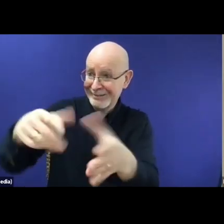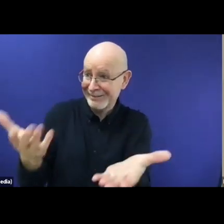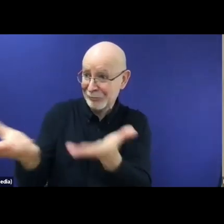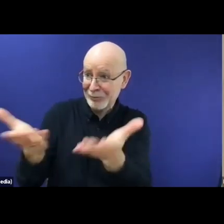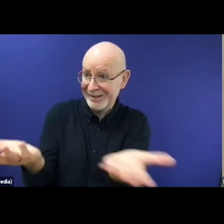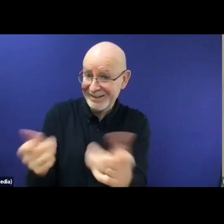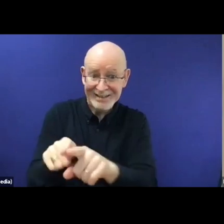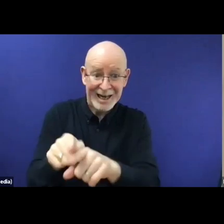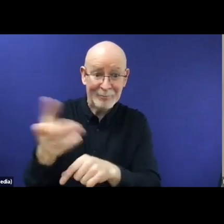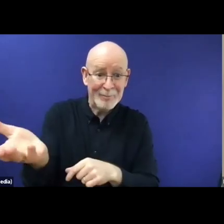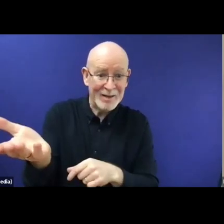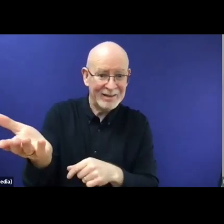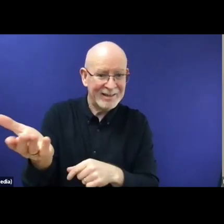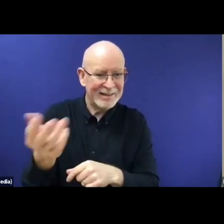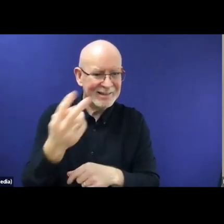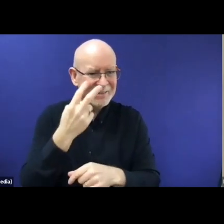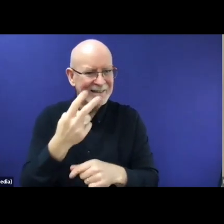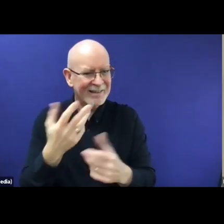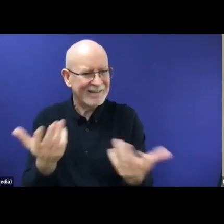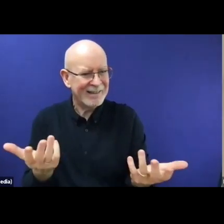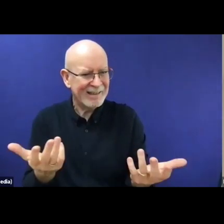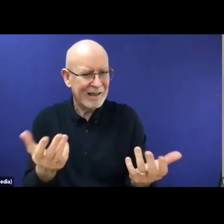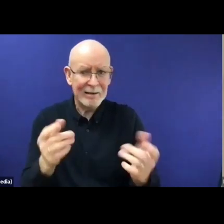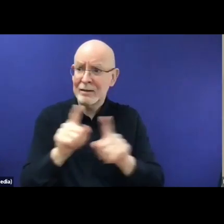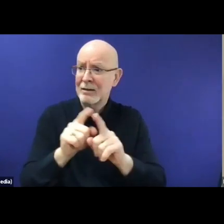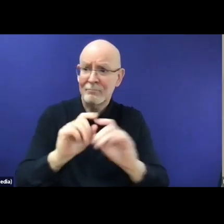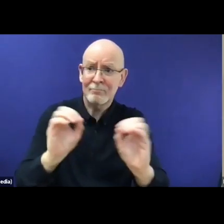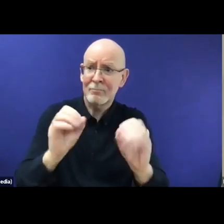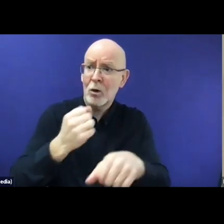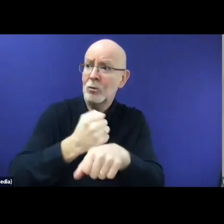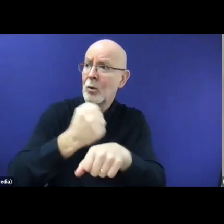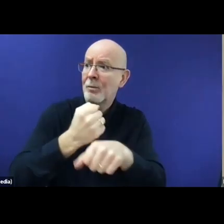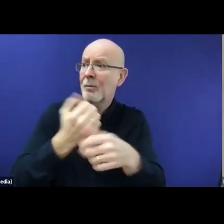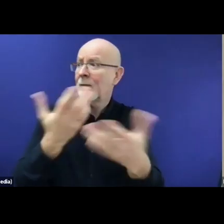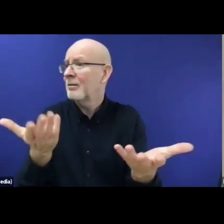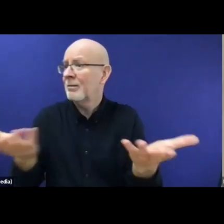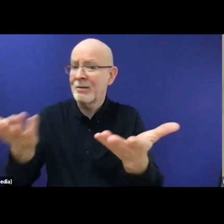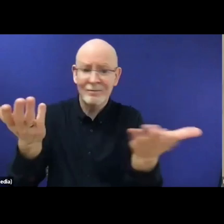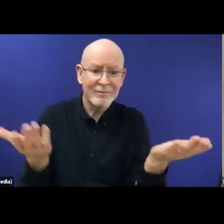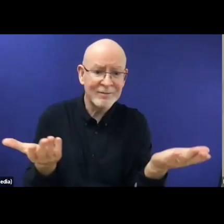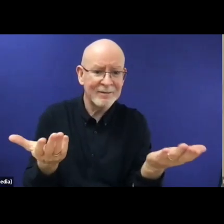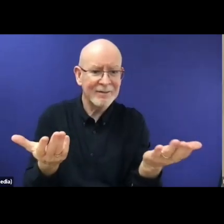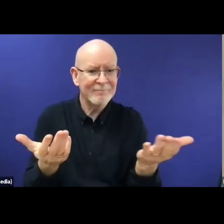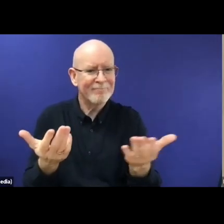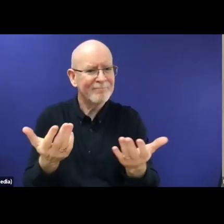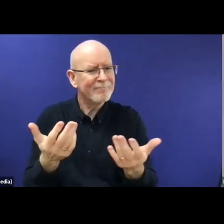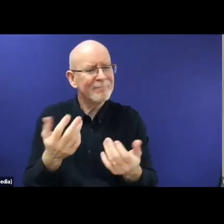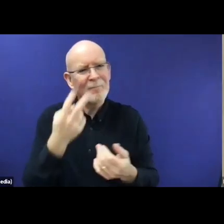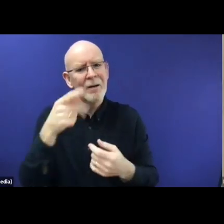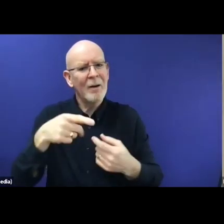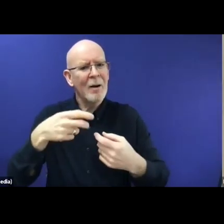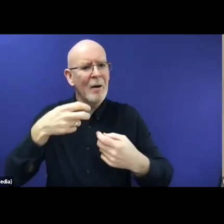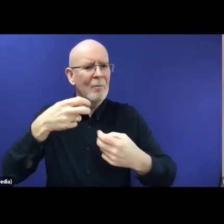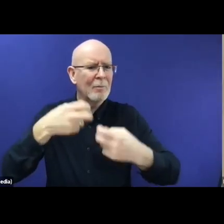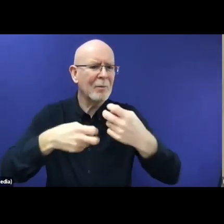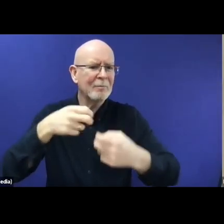of access to education, of which Abikar so eloquently spoke, are really the mother of most of the protection problems we